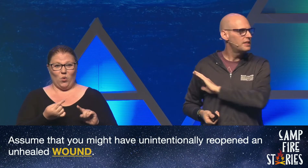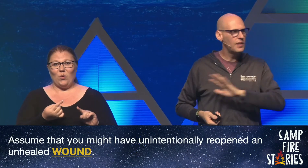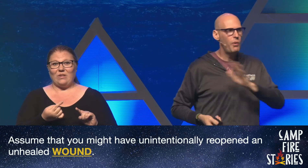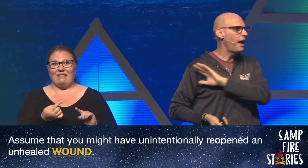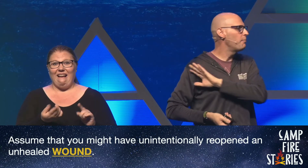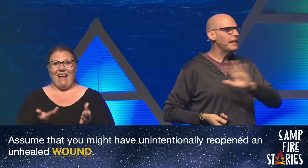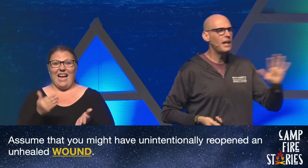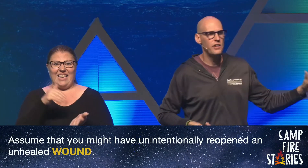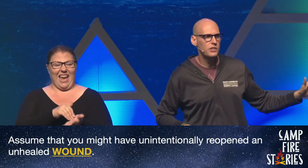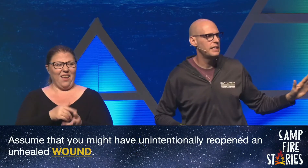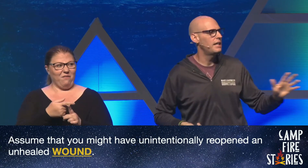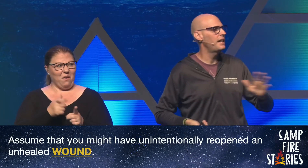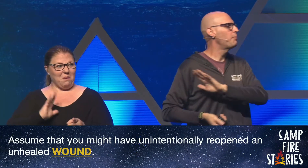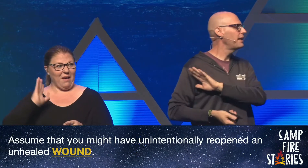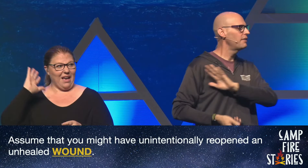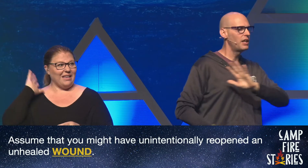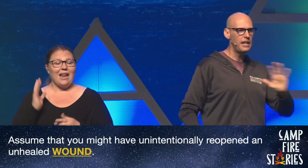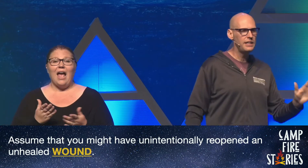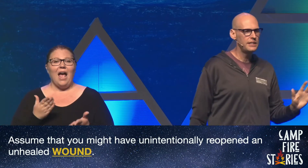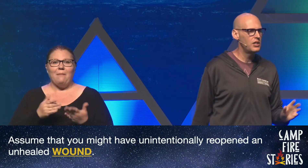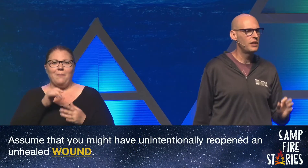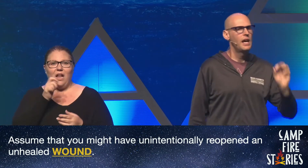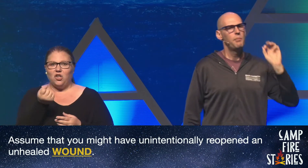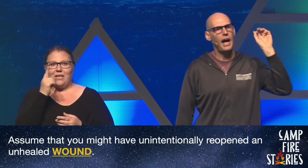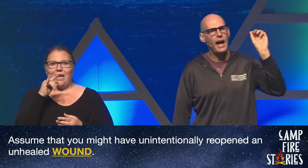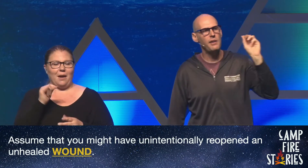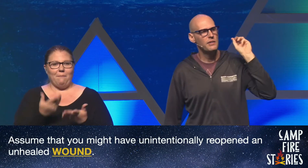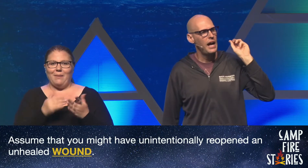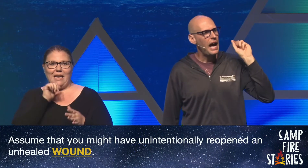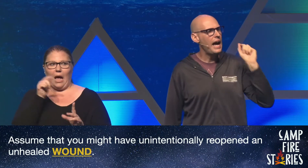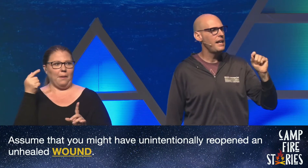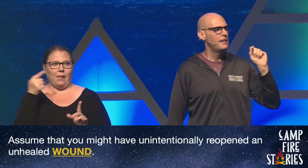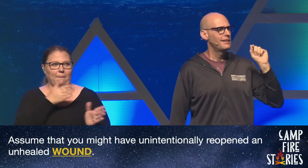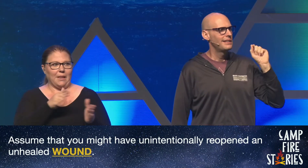In some way, I might not understand it. I might not have done anything intentionally, but I